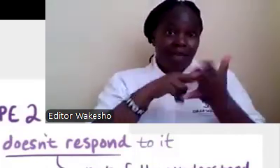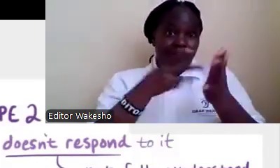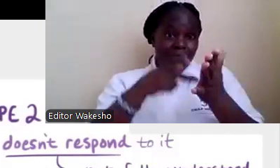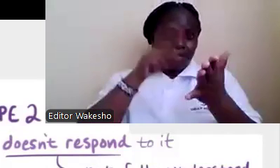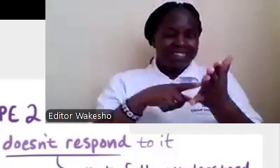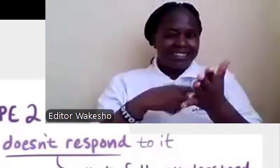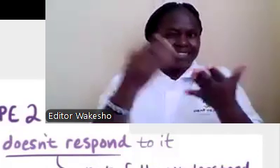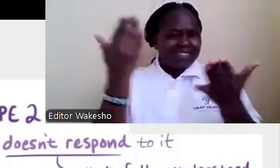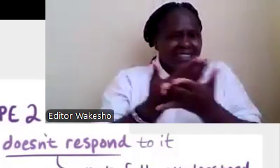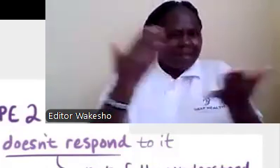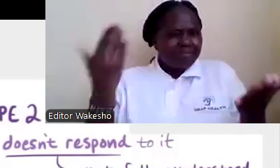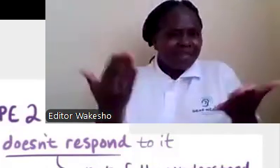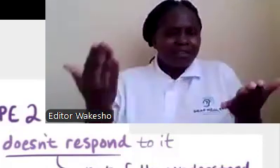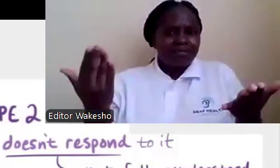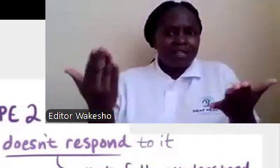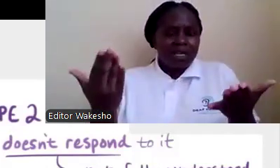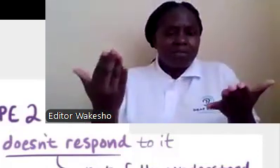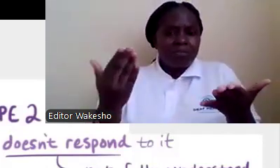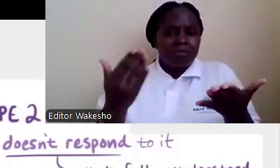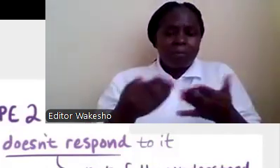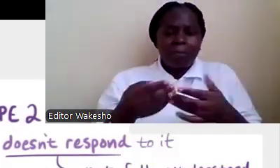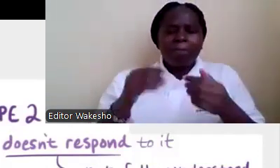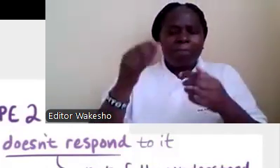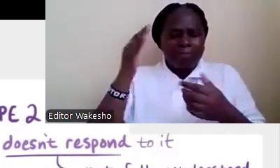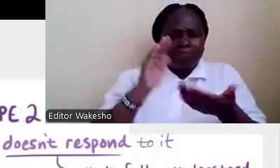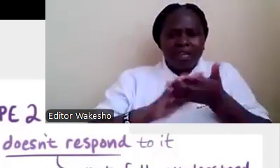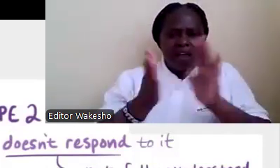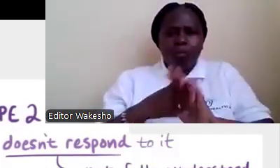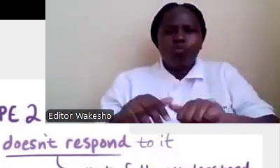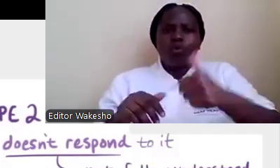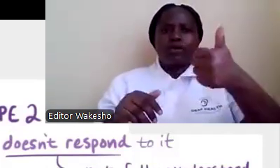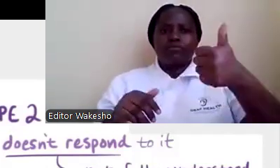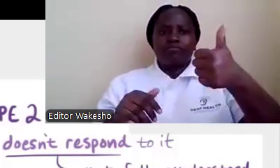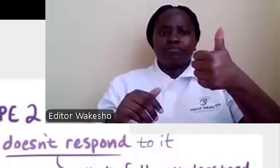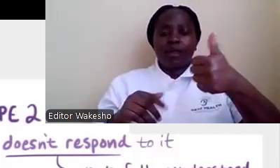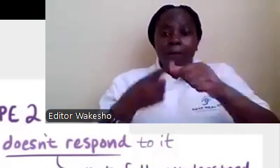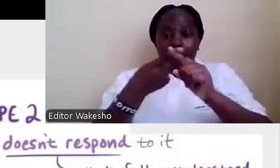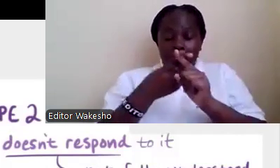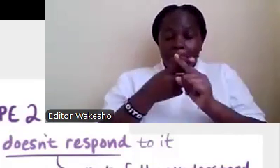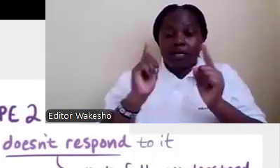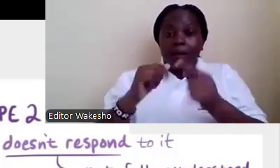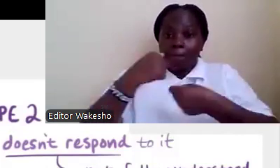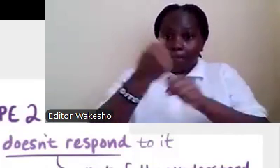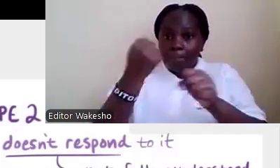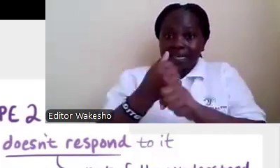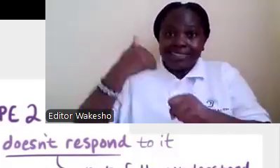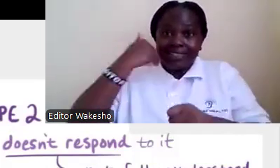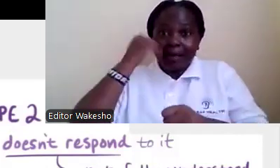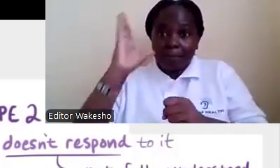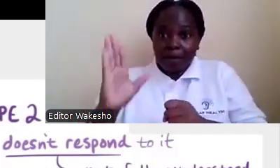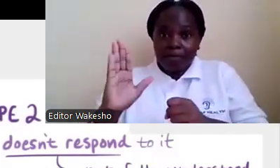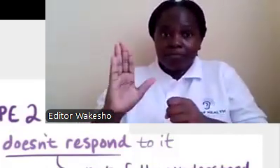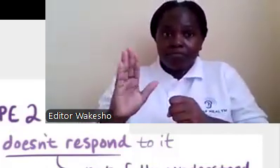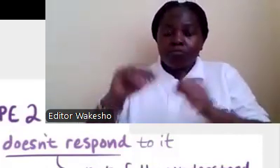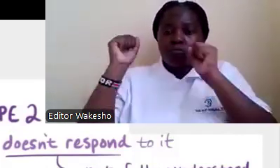state of being, right, that causes one patient to be more likely to develop a